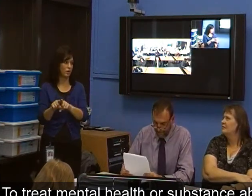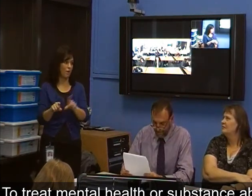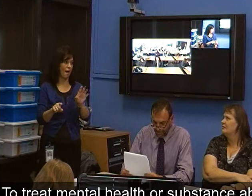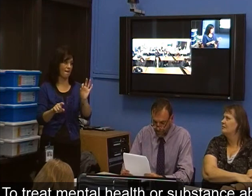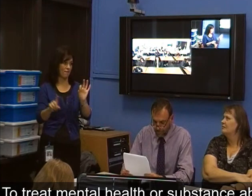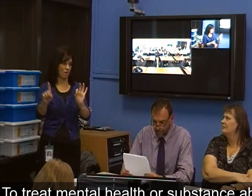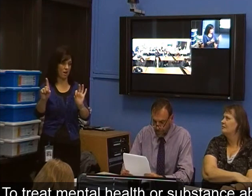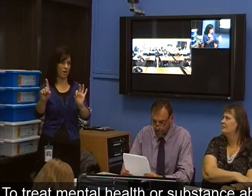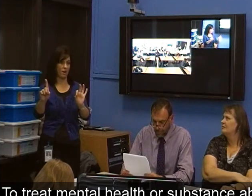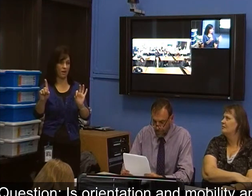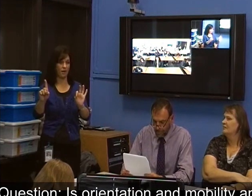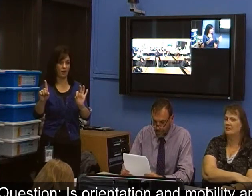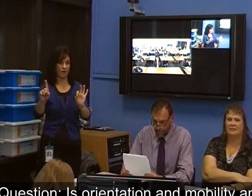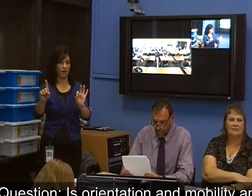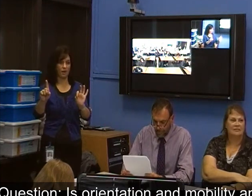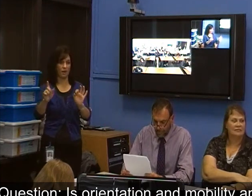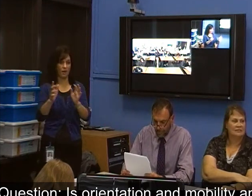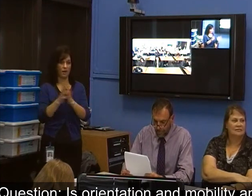F1.